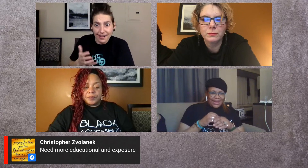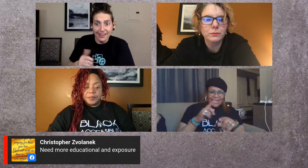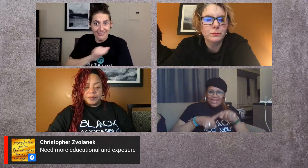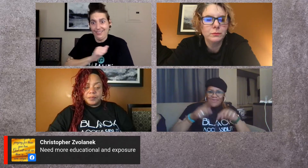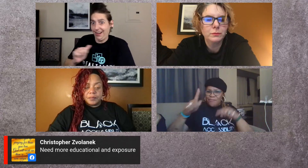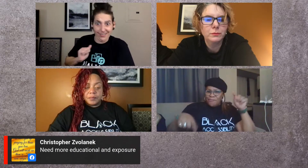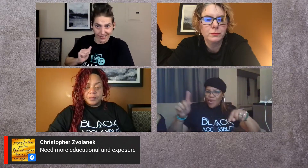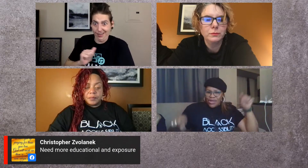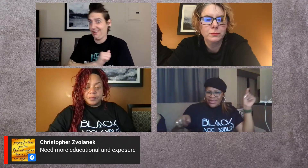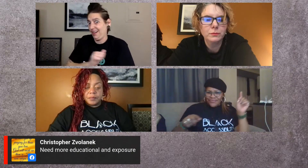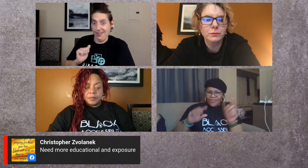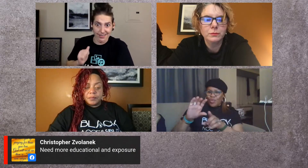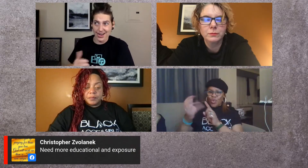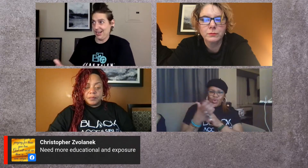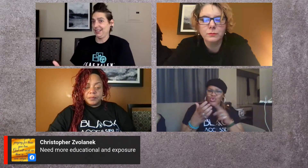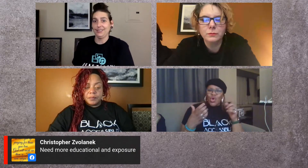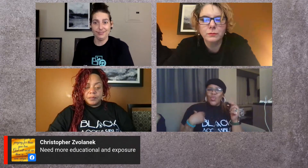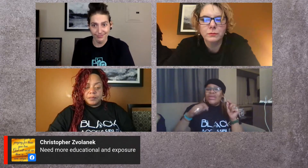LA,